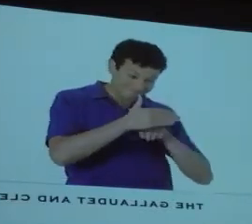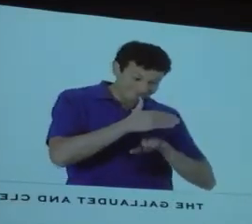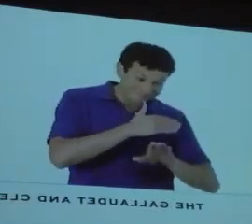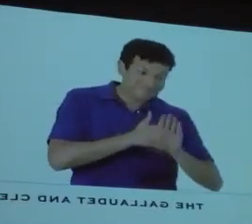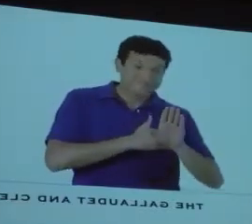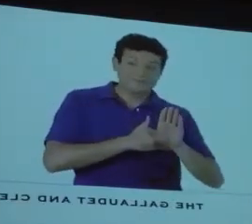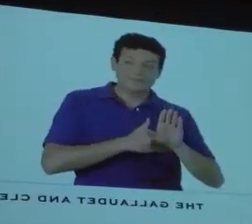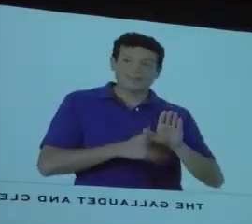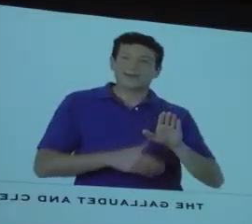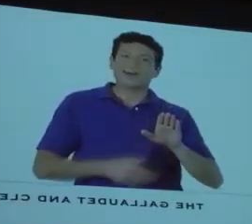He goes in.